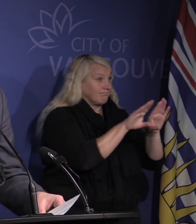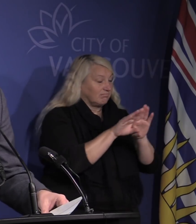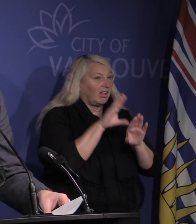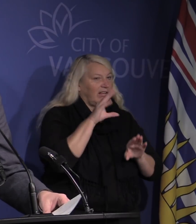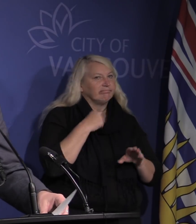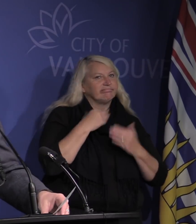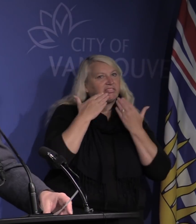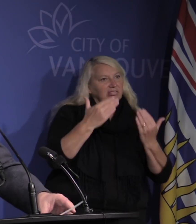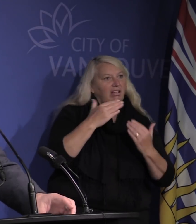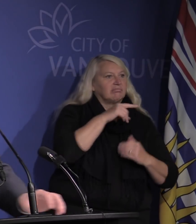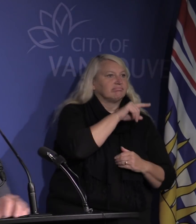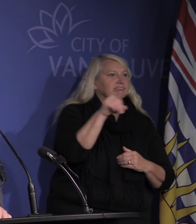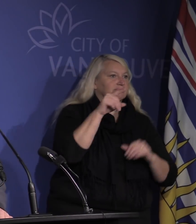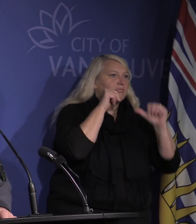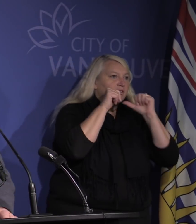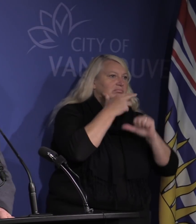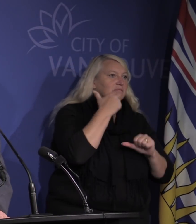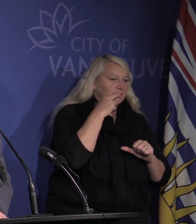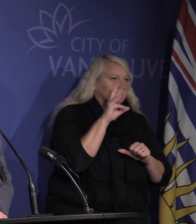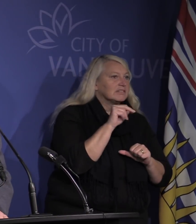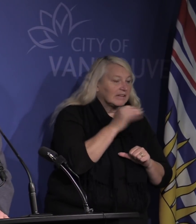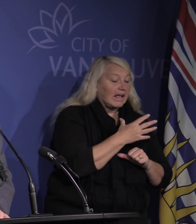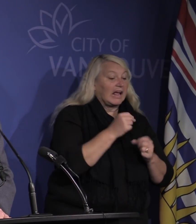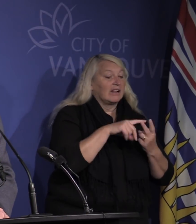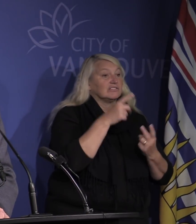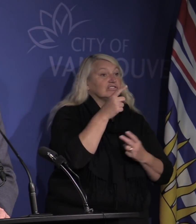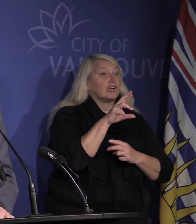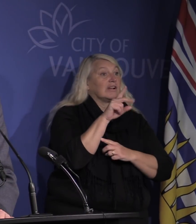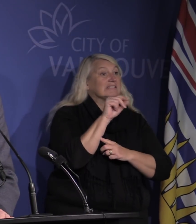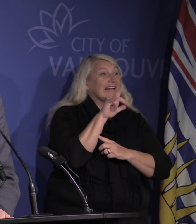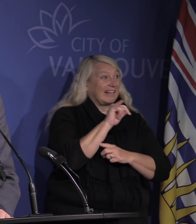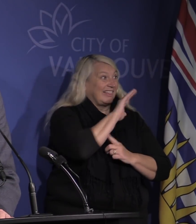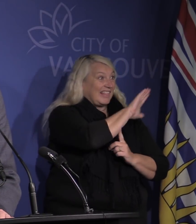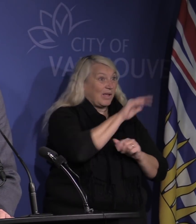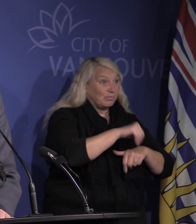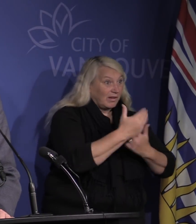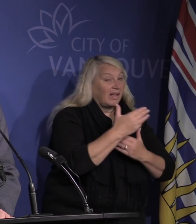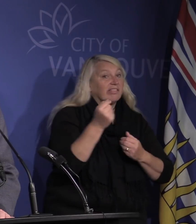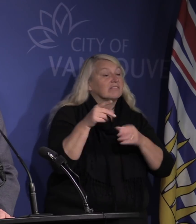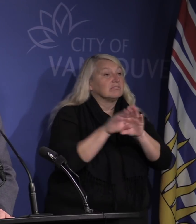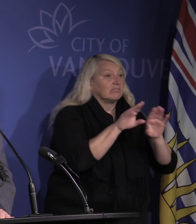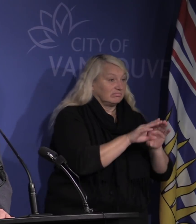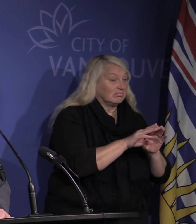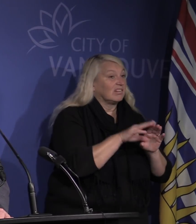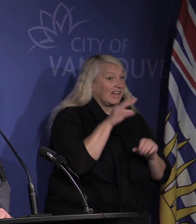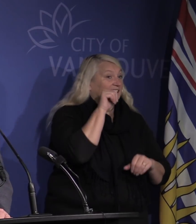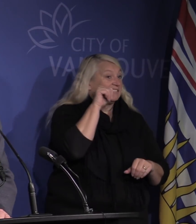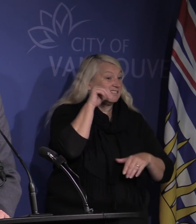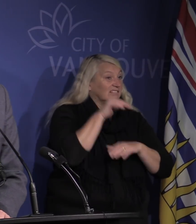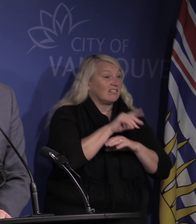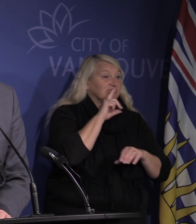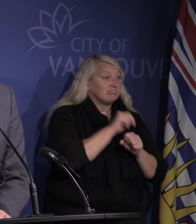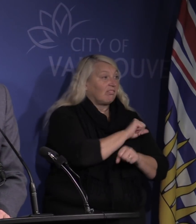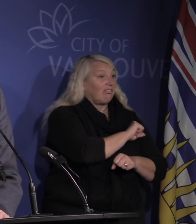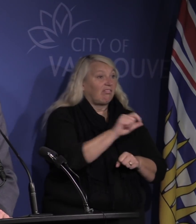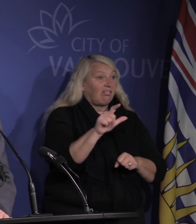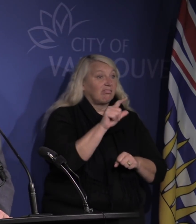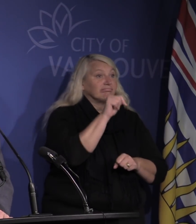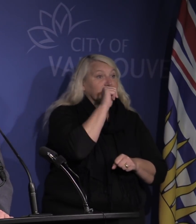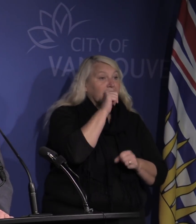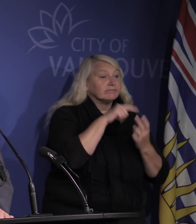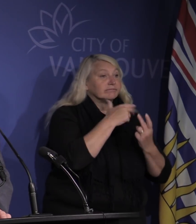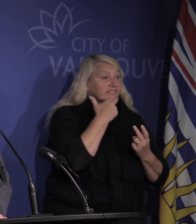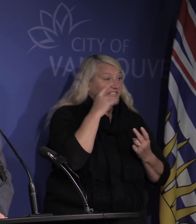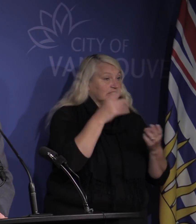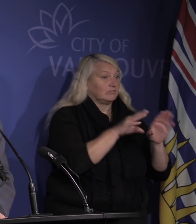Health's Chief Medical Health Officer, Dr. Patricia Daly, and they closed their doors to the public last night. So thanks very much for doing that and following